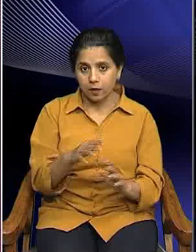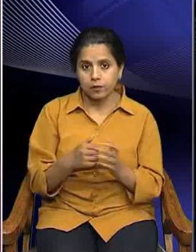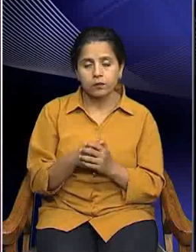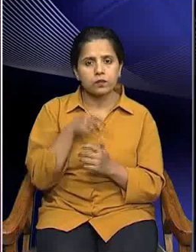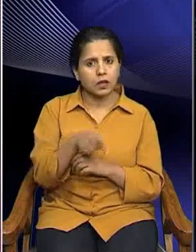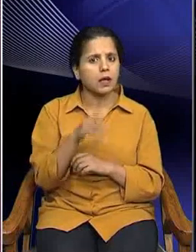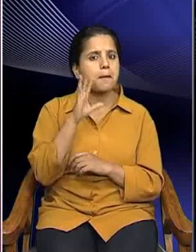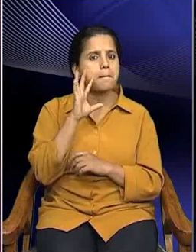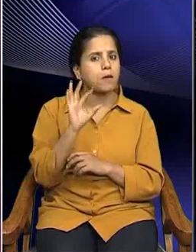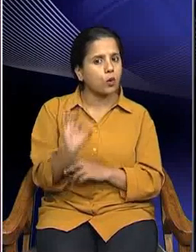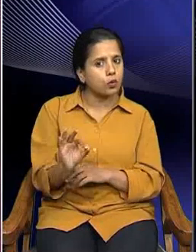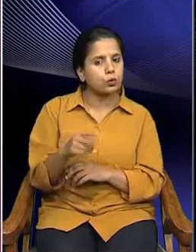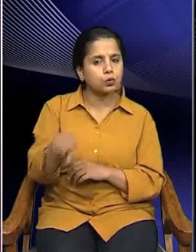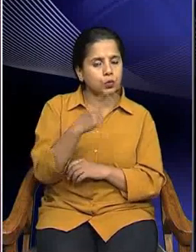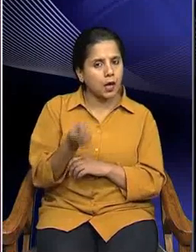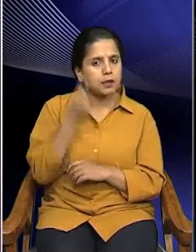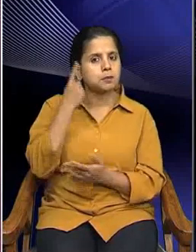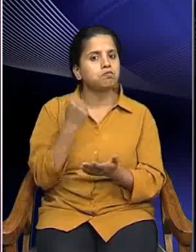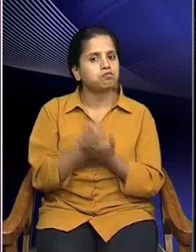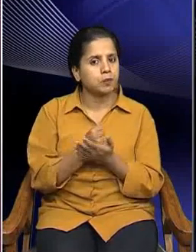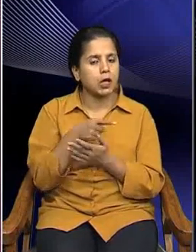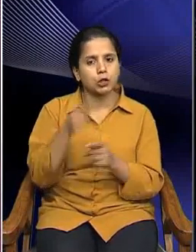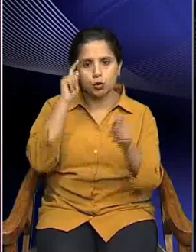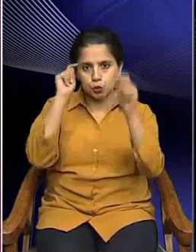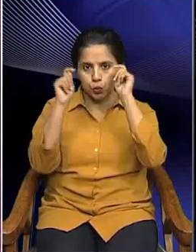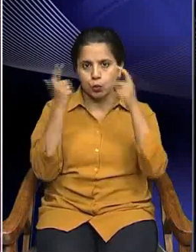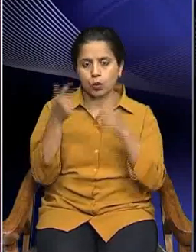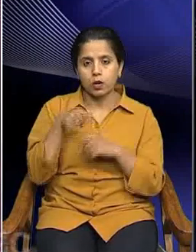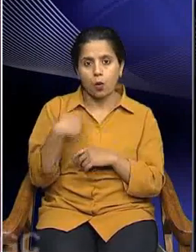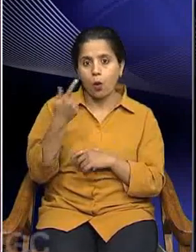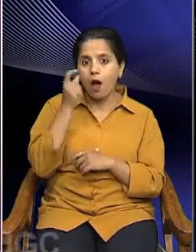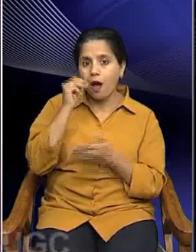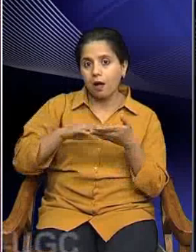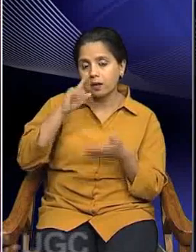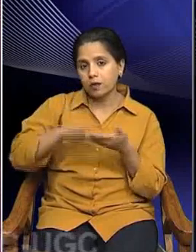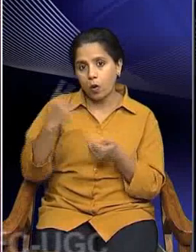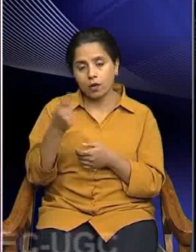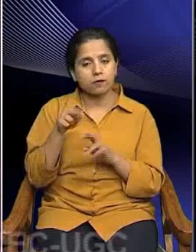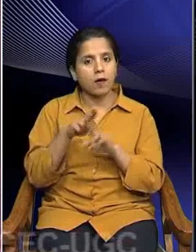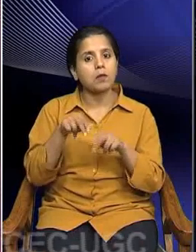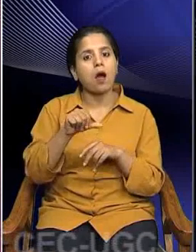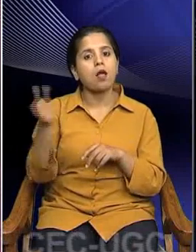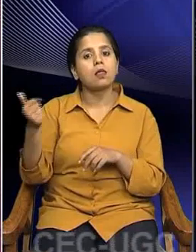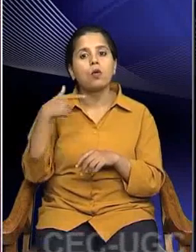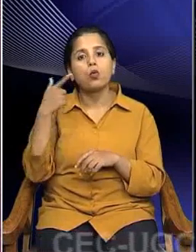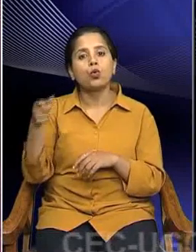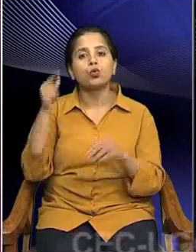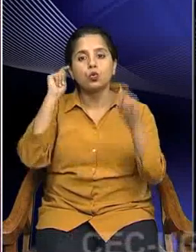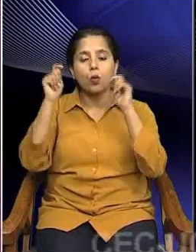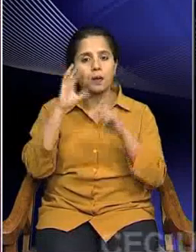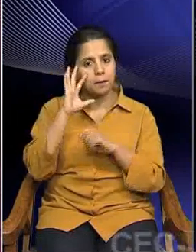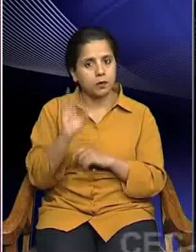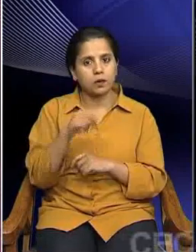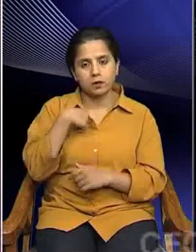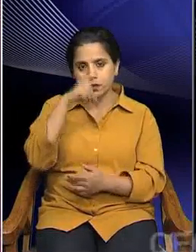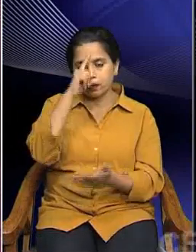very important to understand the role of not only couple but other family members in the family when the